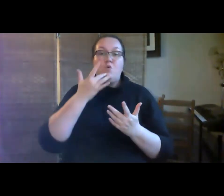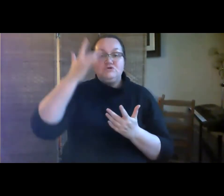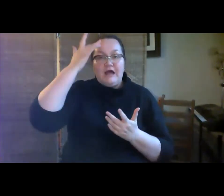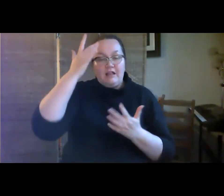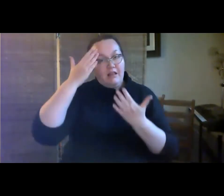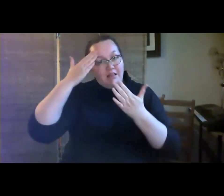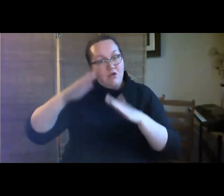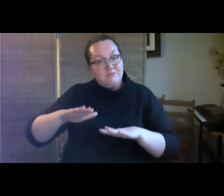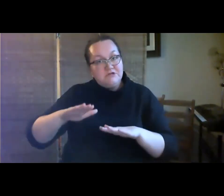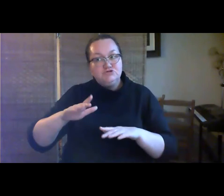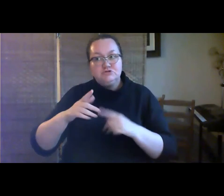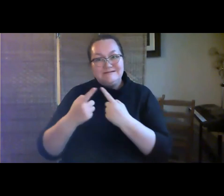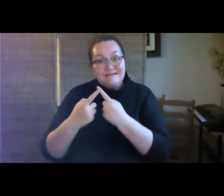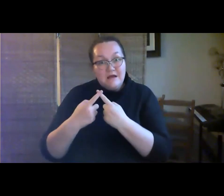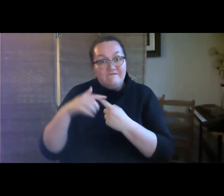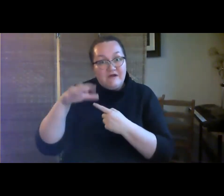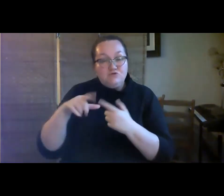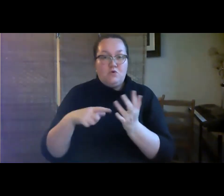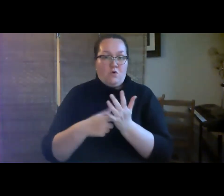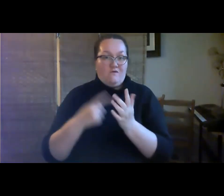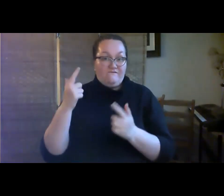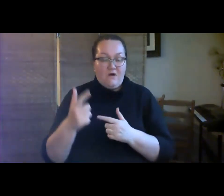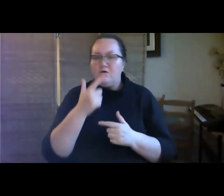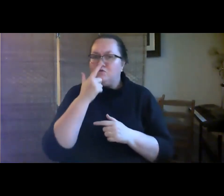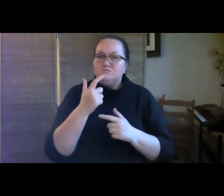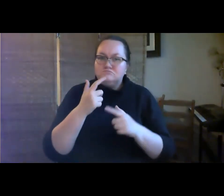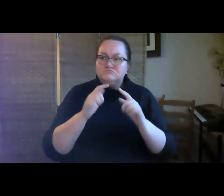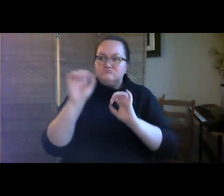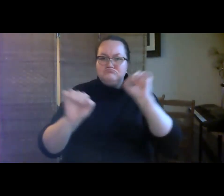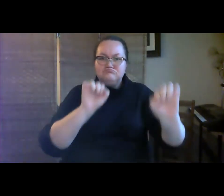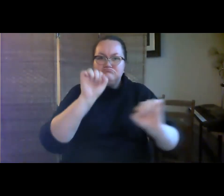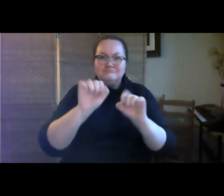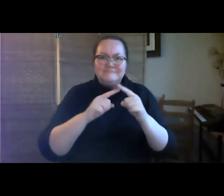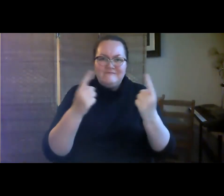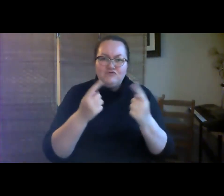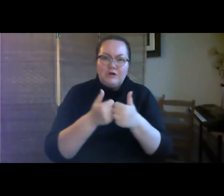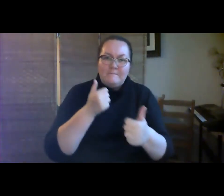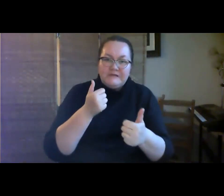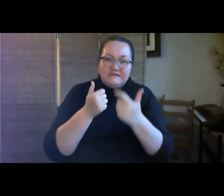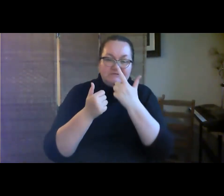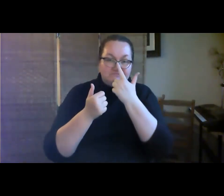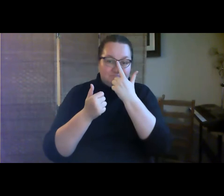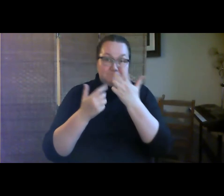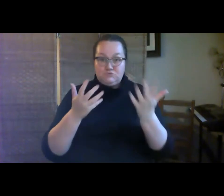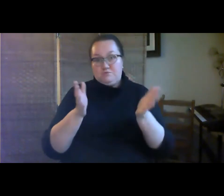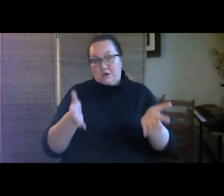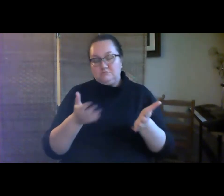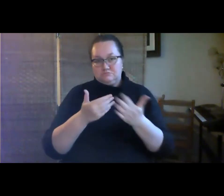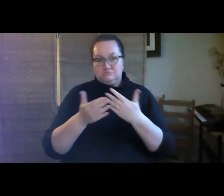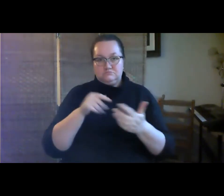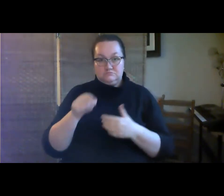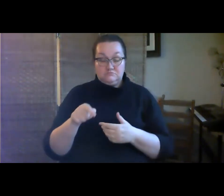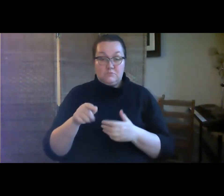company. As much as possible, always be specific. Create access riders as well as